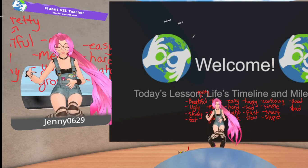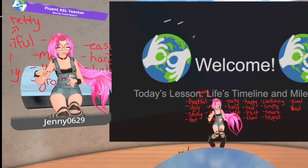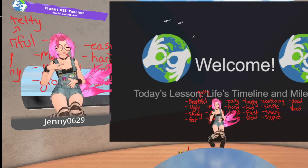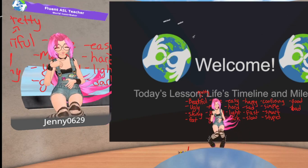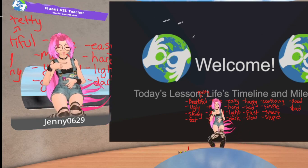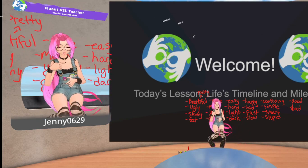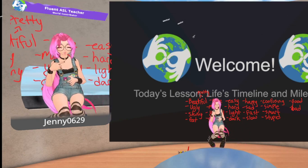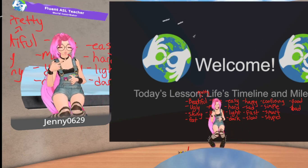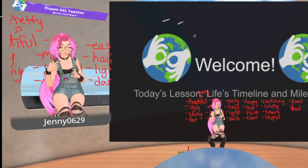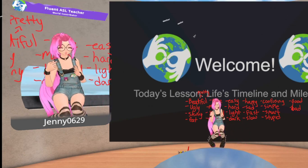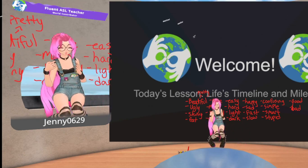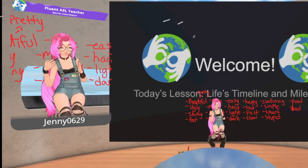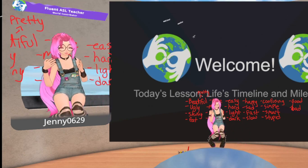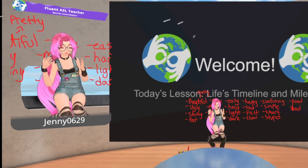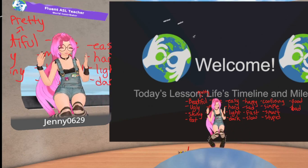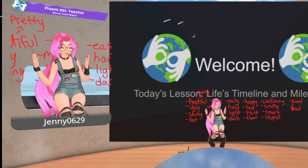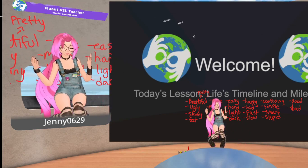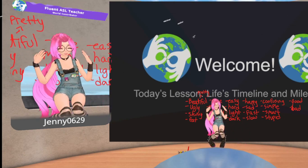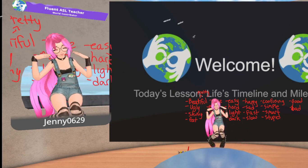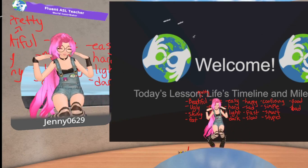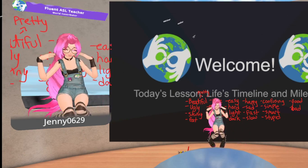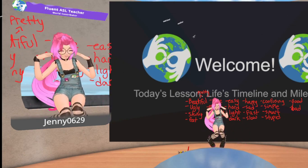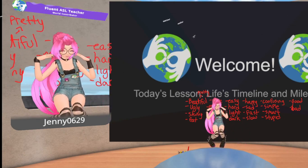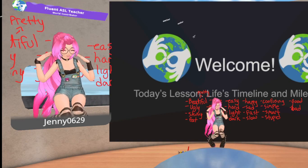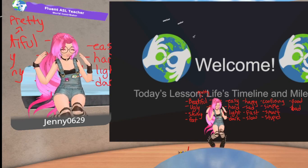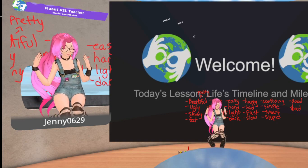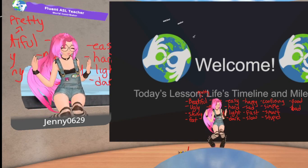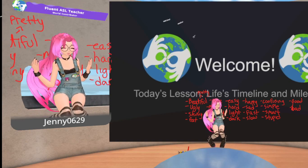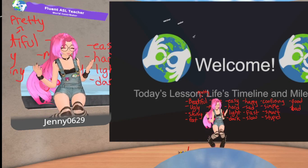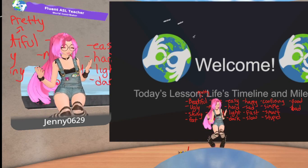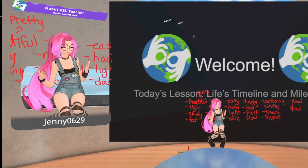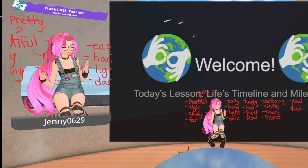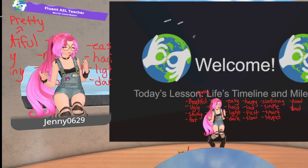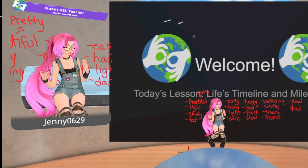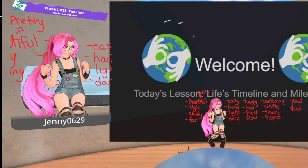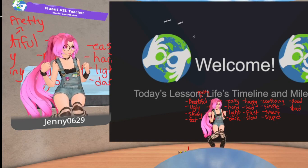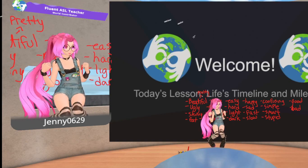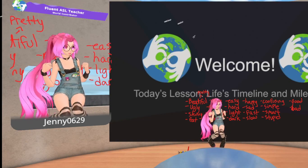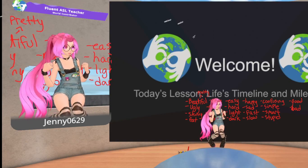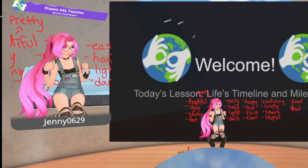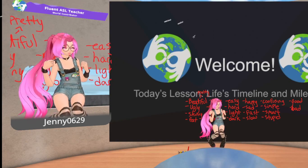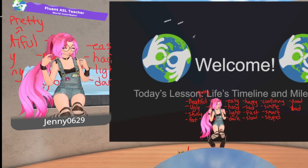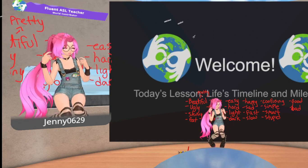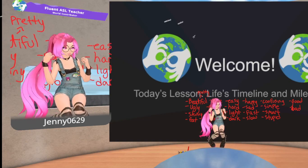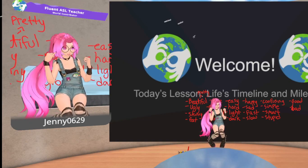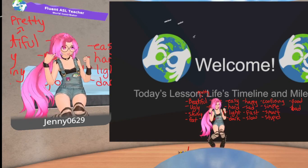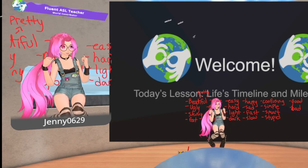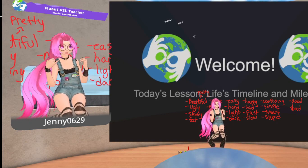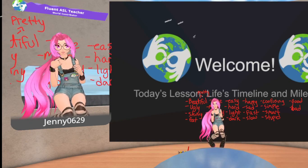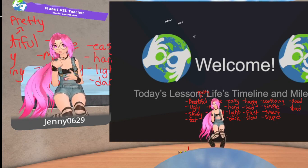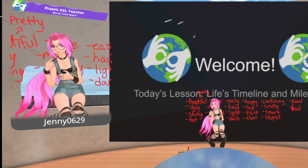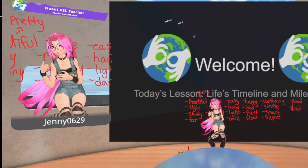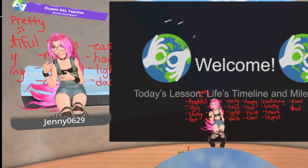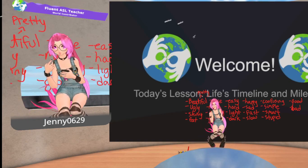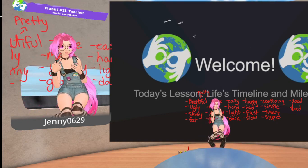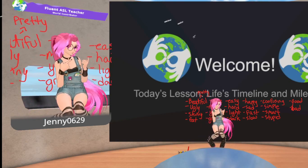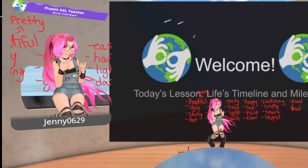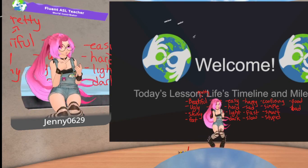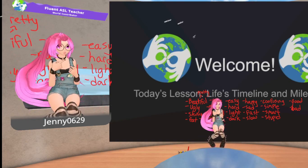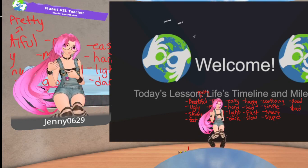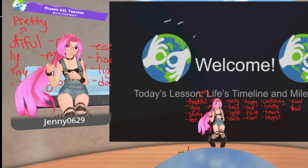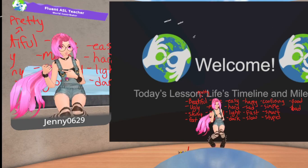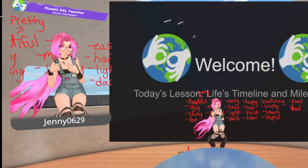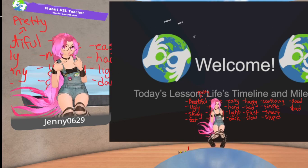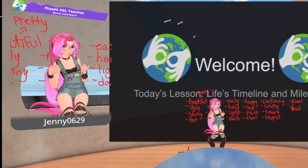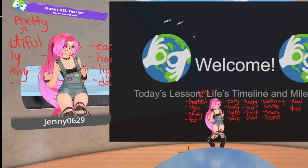signs that I think hearing people, we sort of get in our own head a lot more and, have this idea of what are they saying? What are they saying?